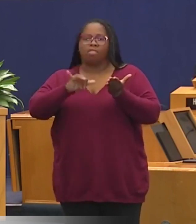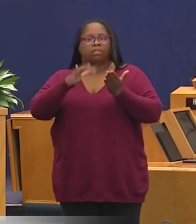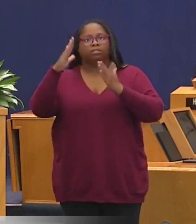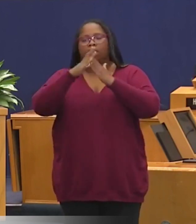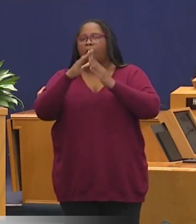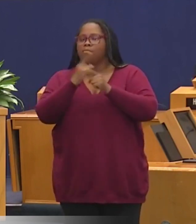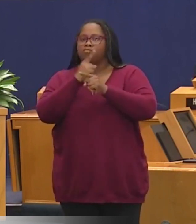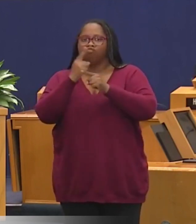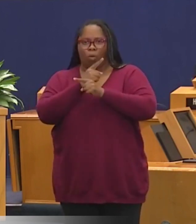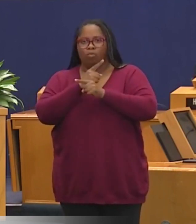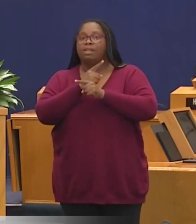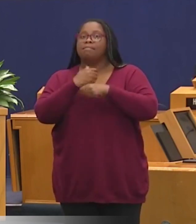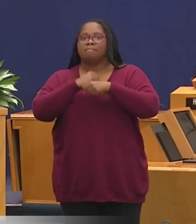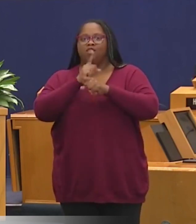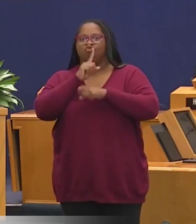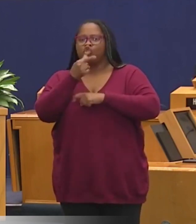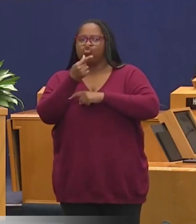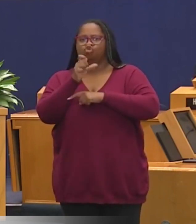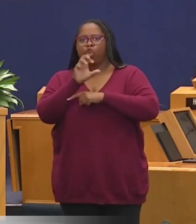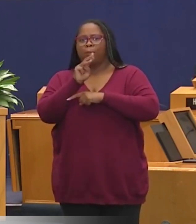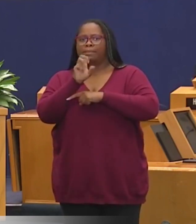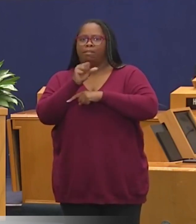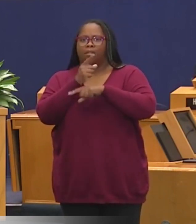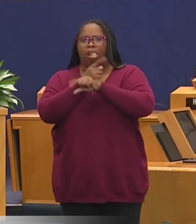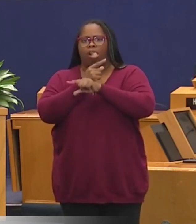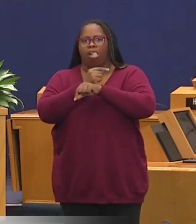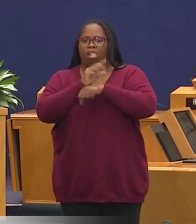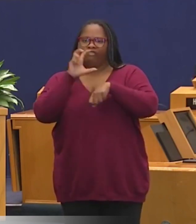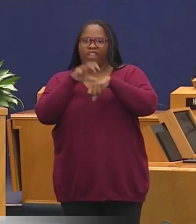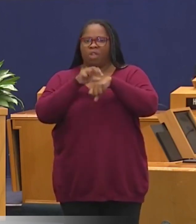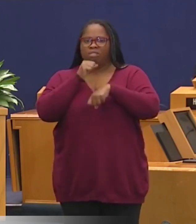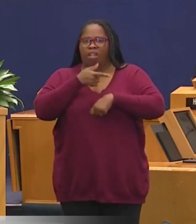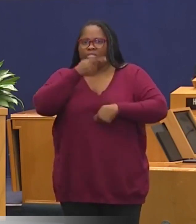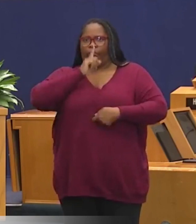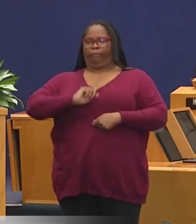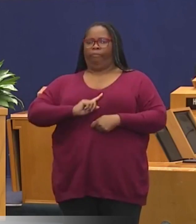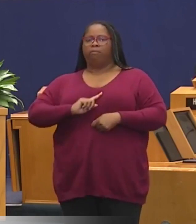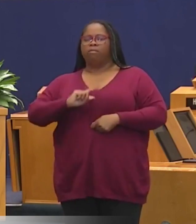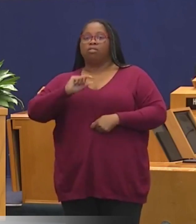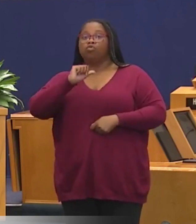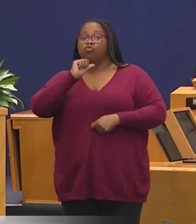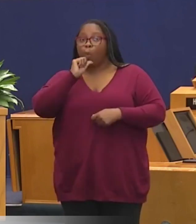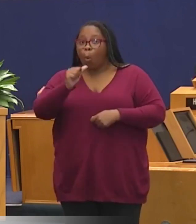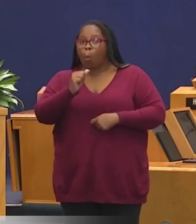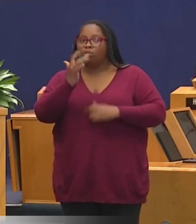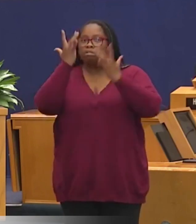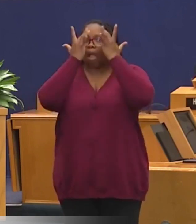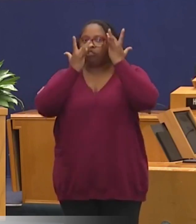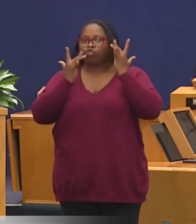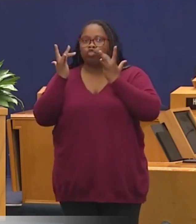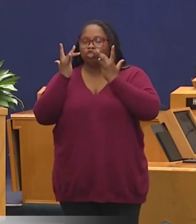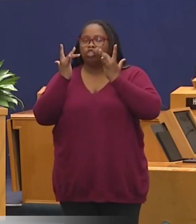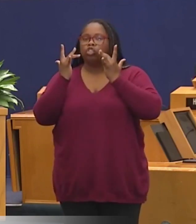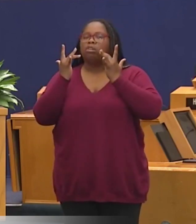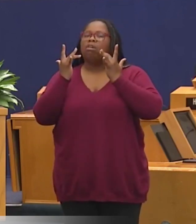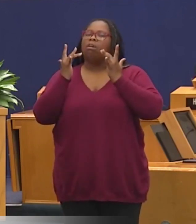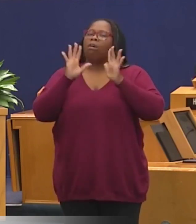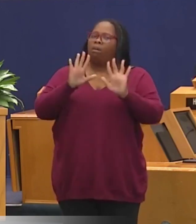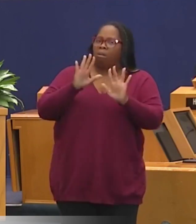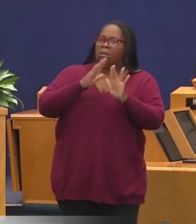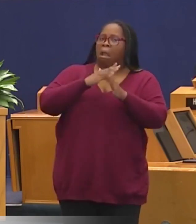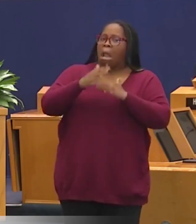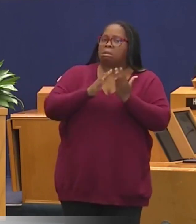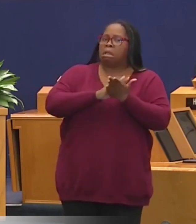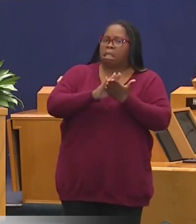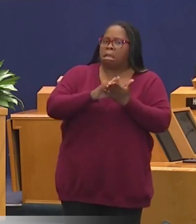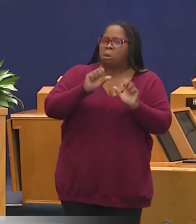getting inside you. So wash your hands, don't touch your face unless your hands are clean. And make sure you're following all